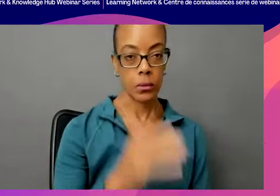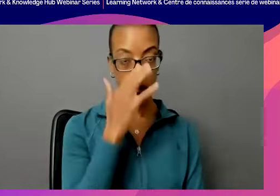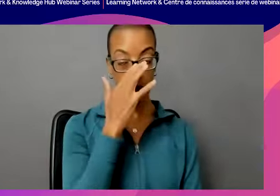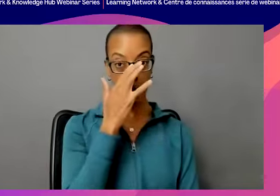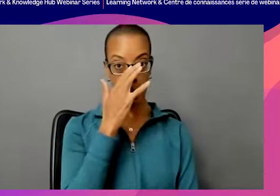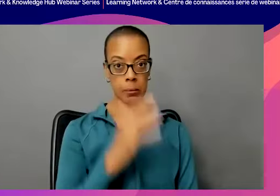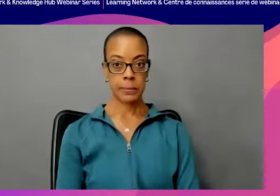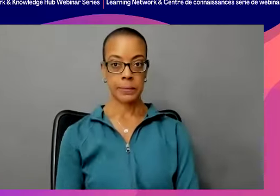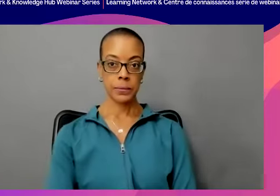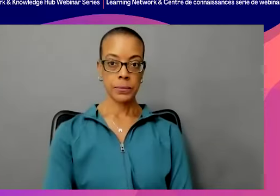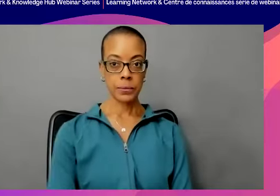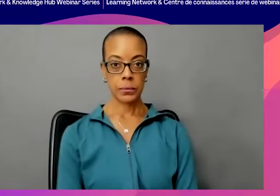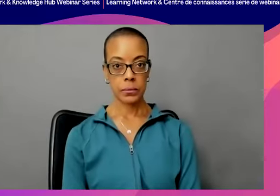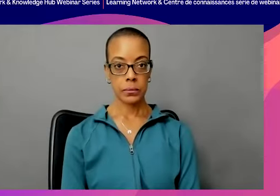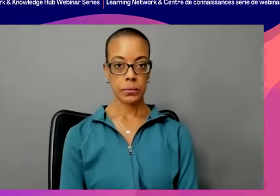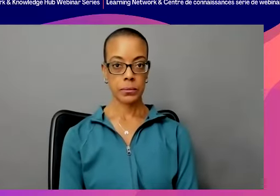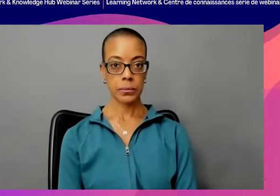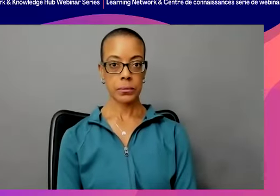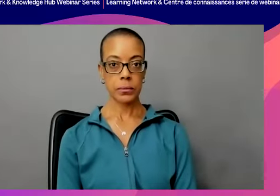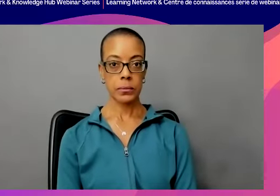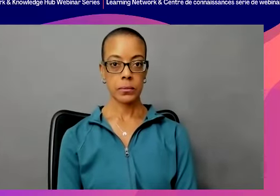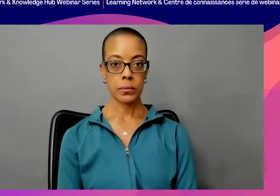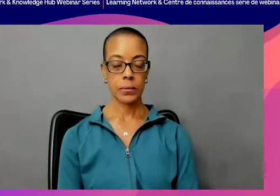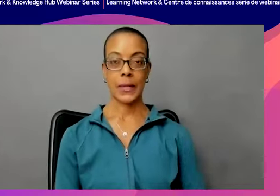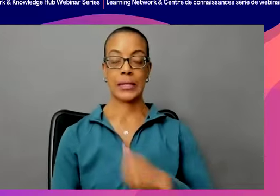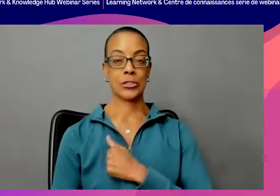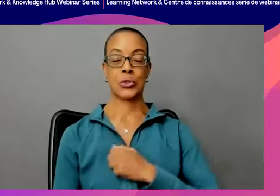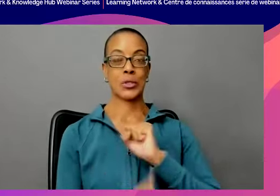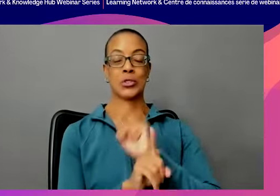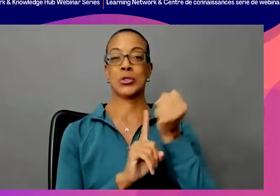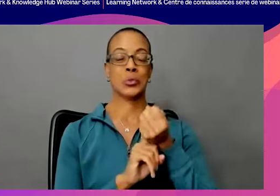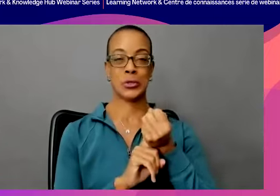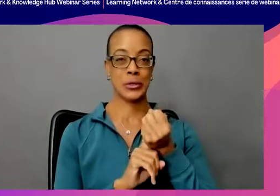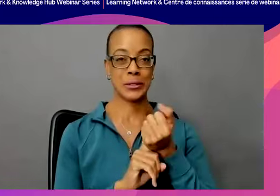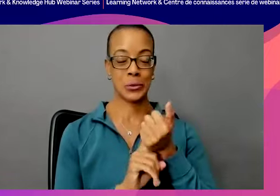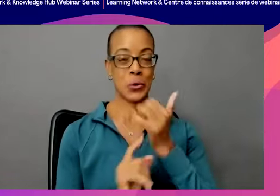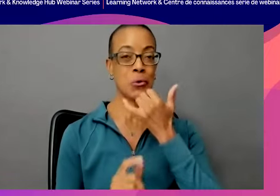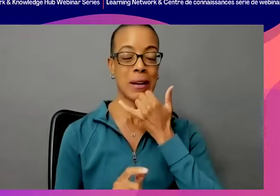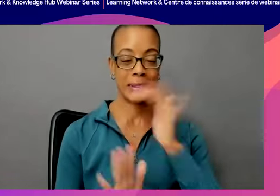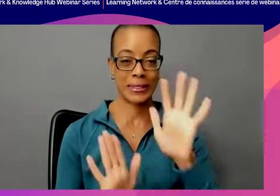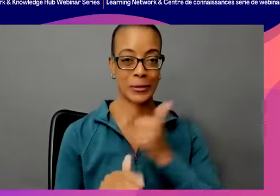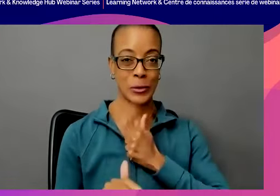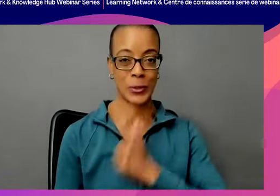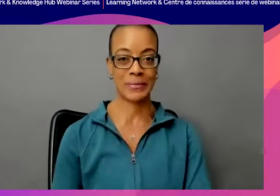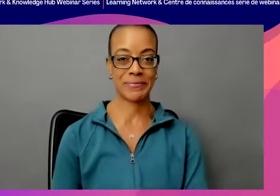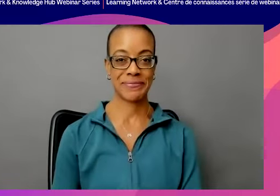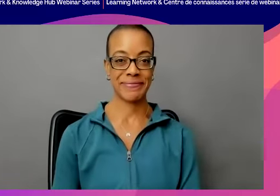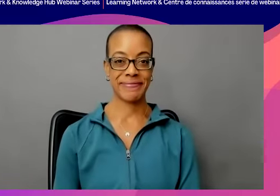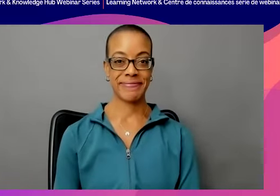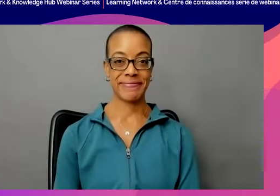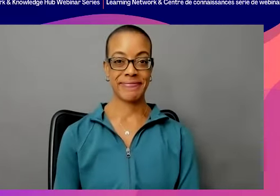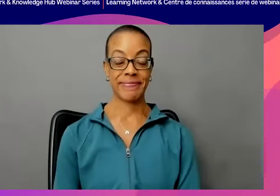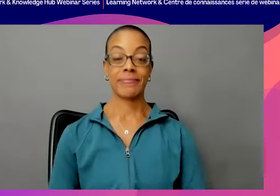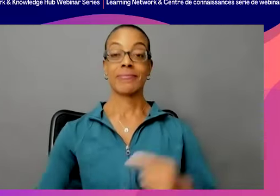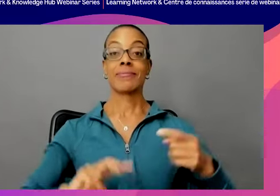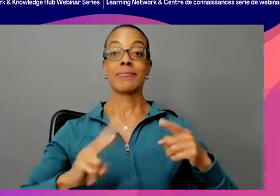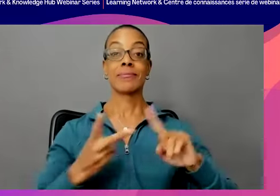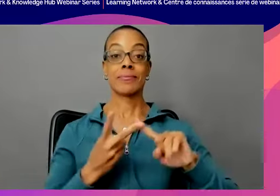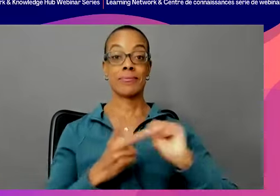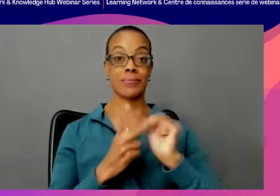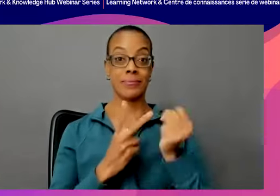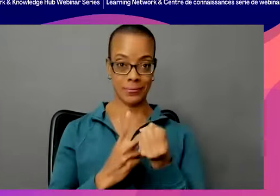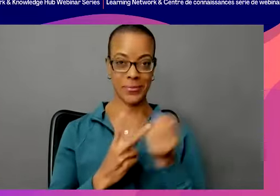got it. Sorry, the scenarios have been wrong. Thank you for whoever tried to switch it and then I didn't follow suit. So the second scenario, which you've